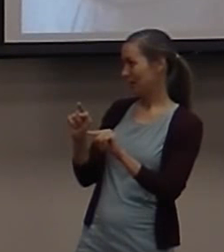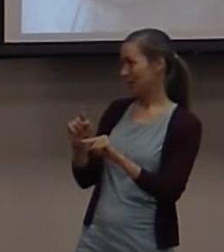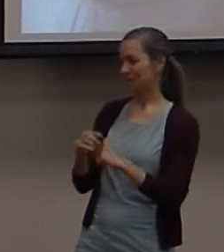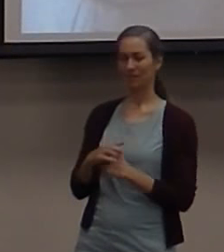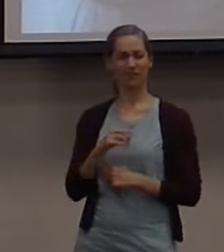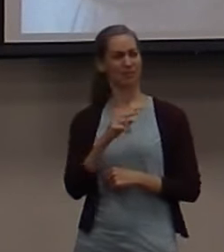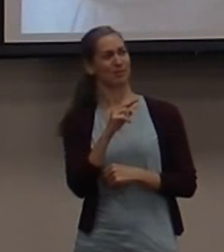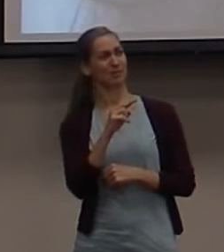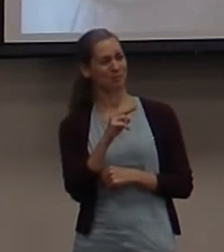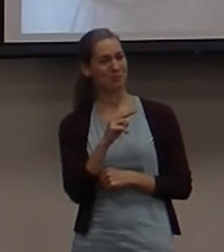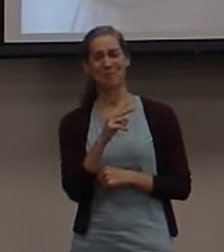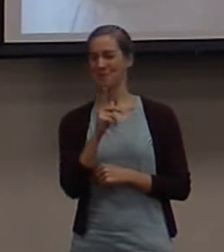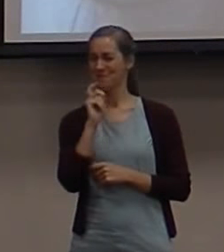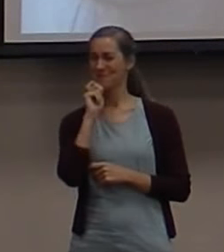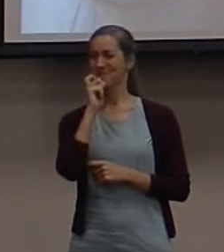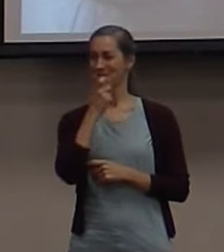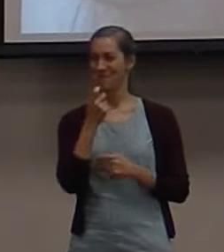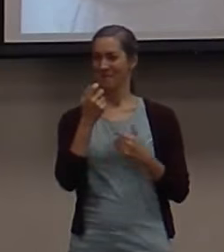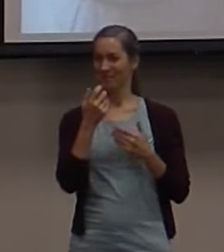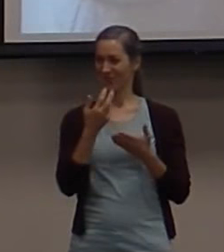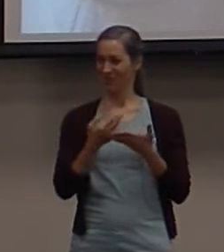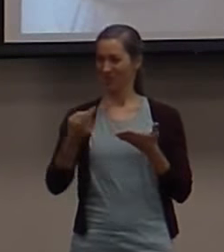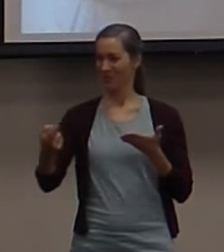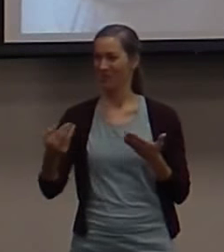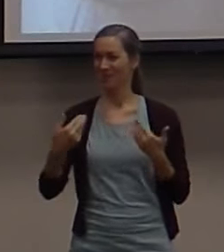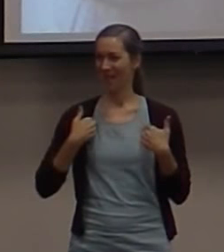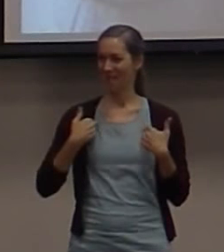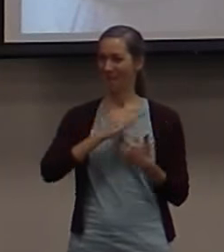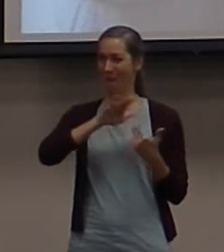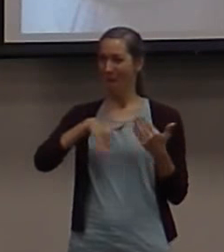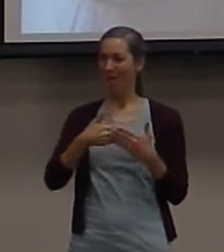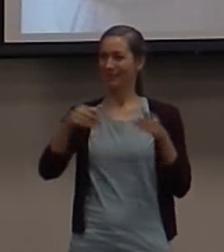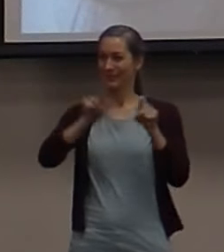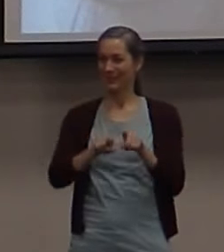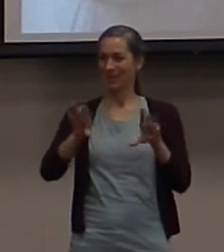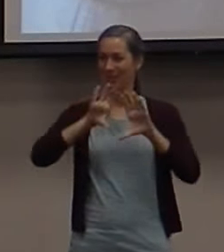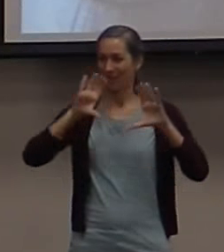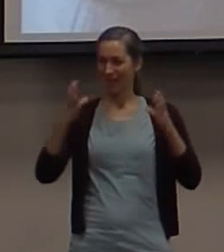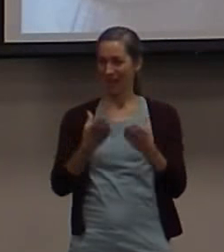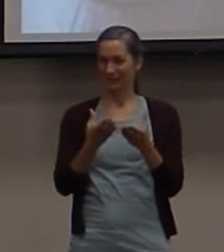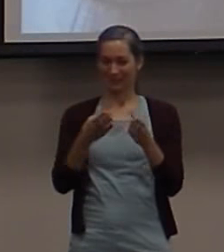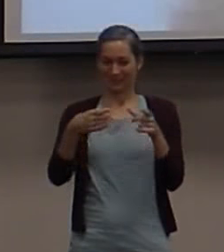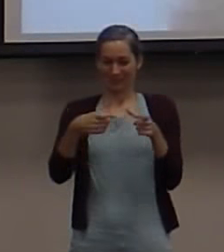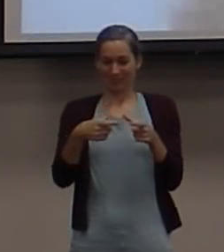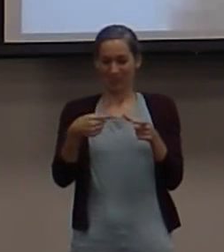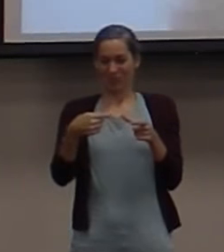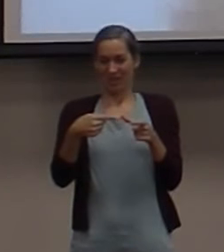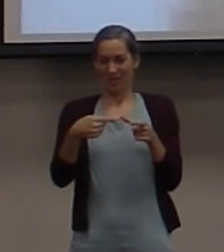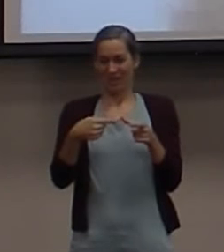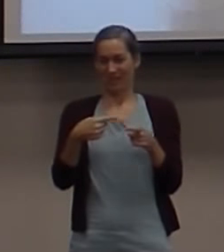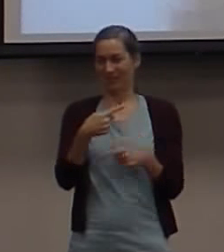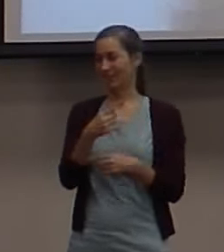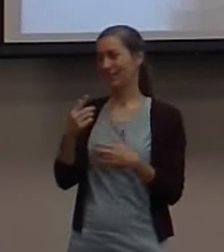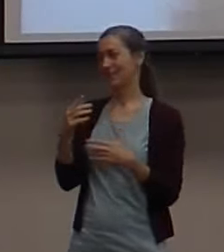at him going, what a resource to have all those classes right there in your hand. And he's obviously happy about it.